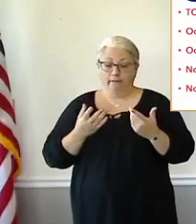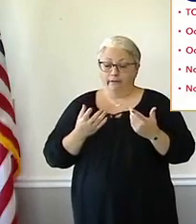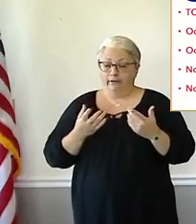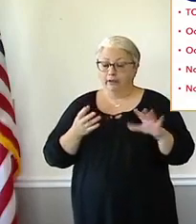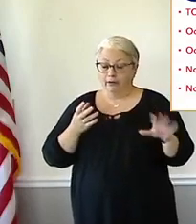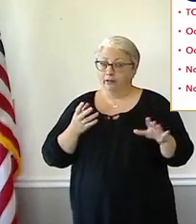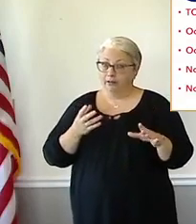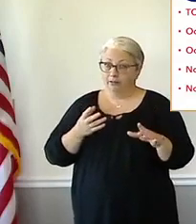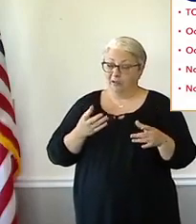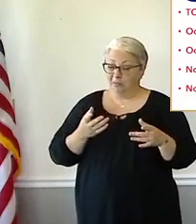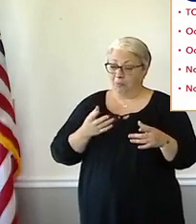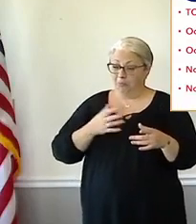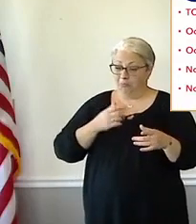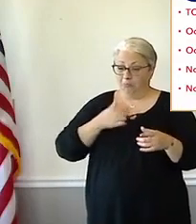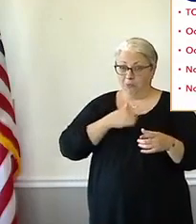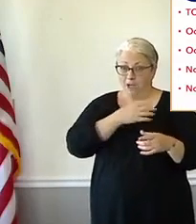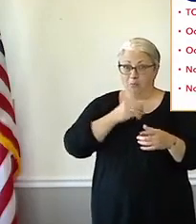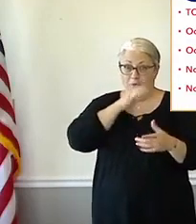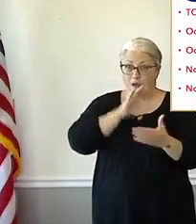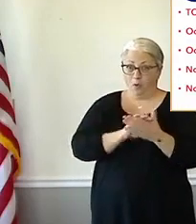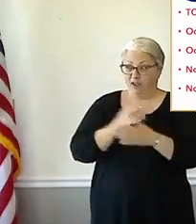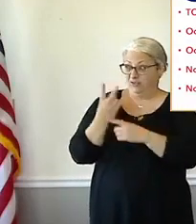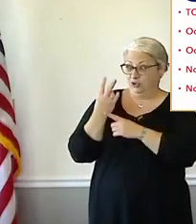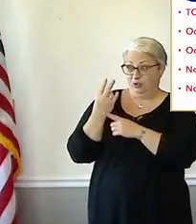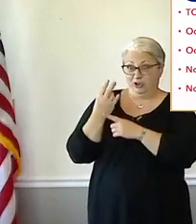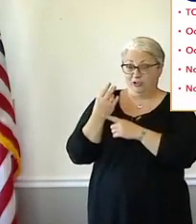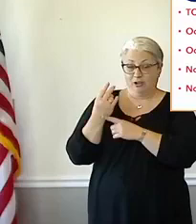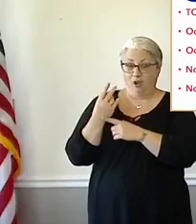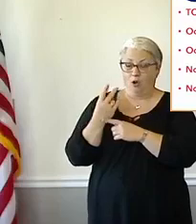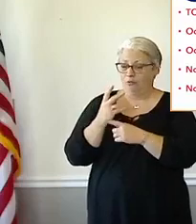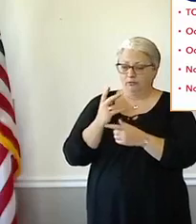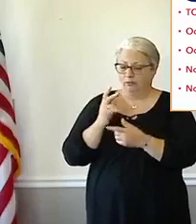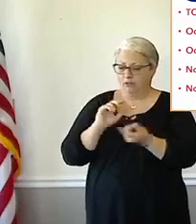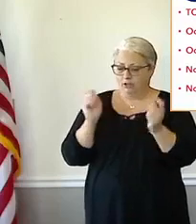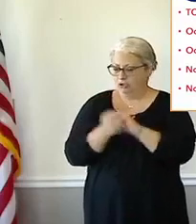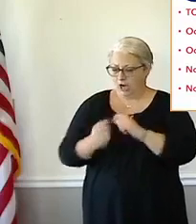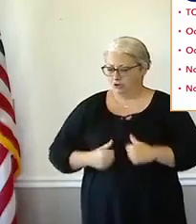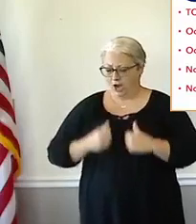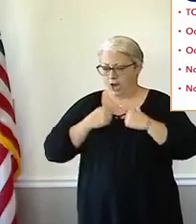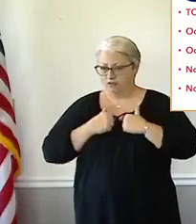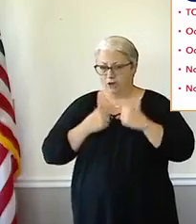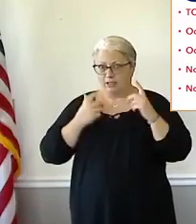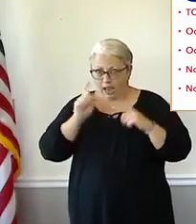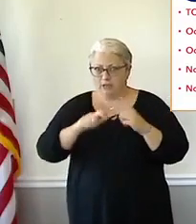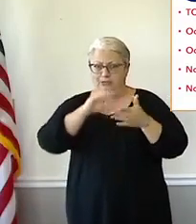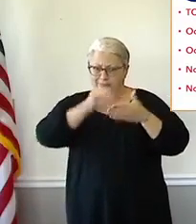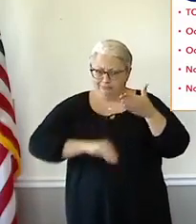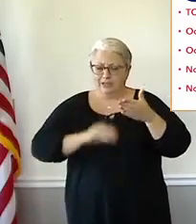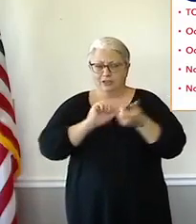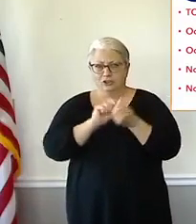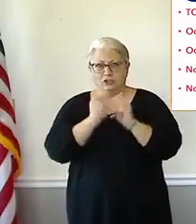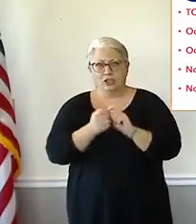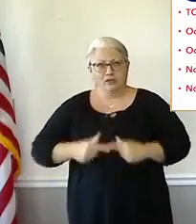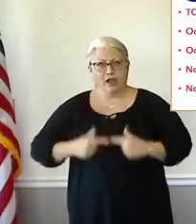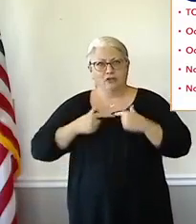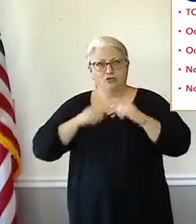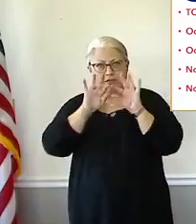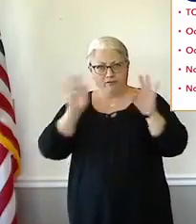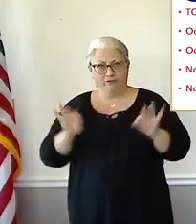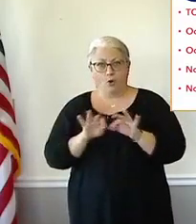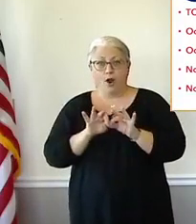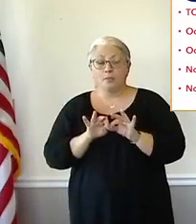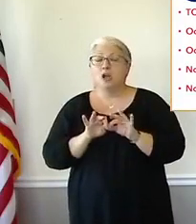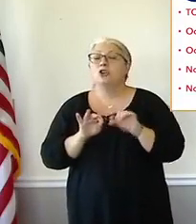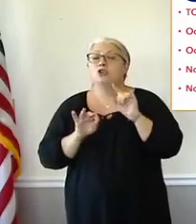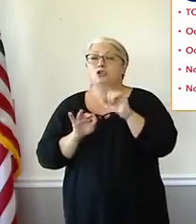ago, and we have to fill out a change of address form, please, you can do that. You need to do that